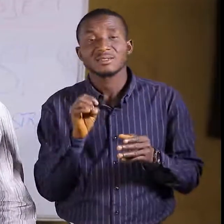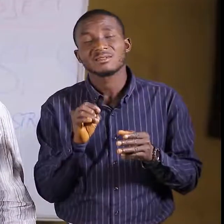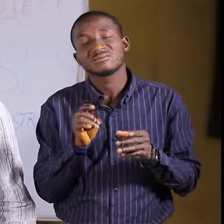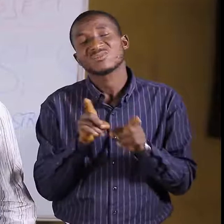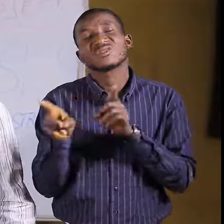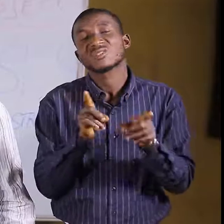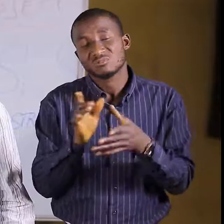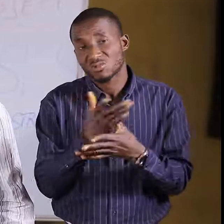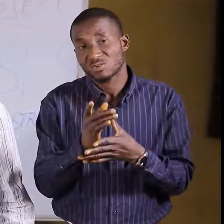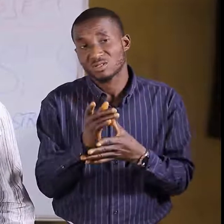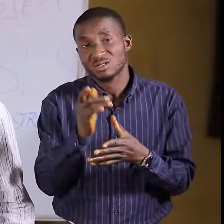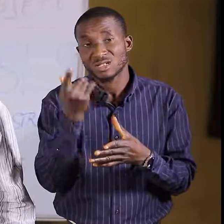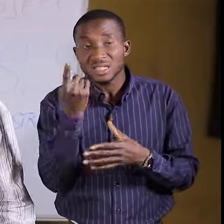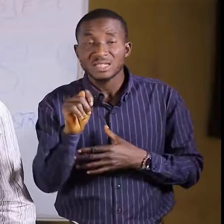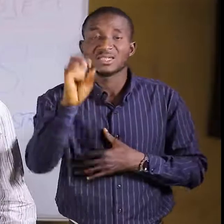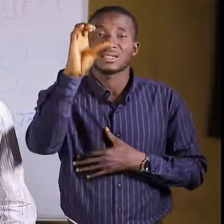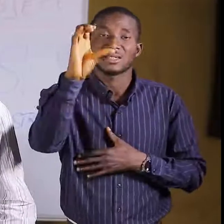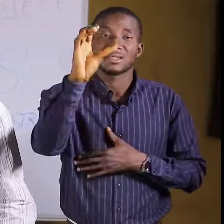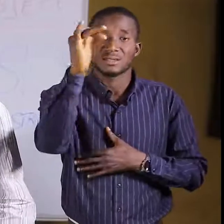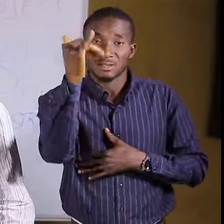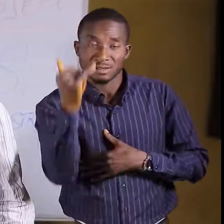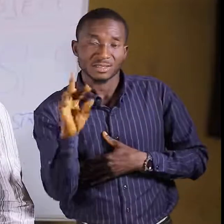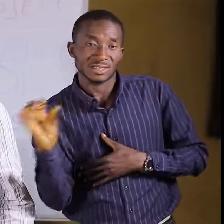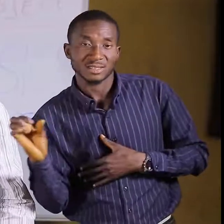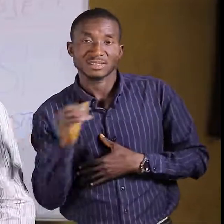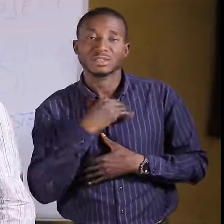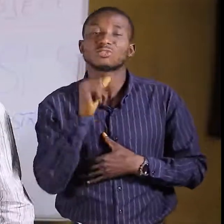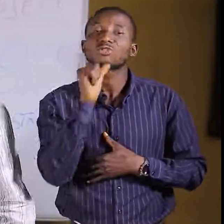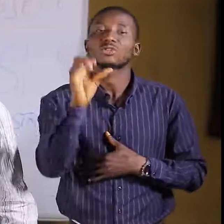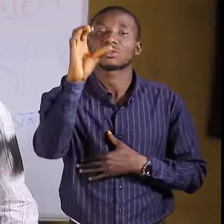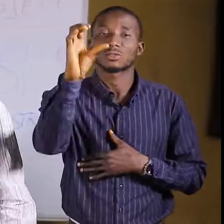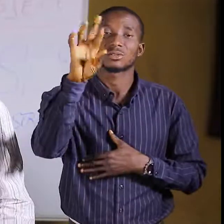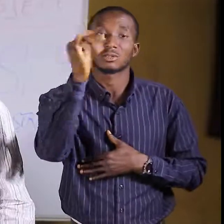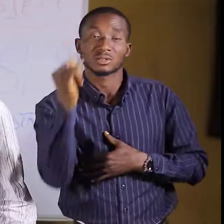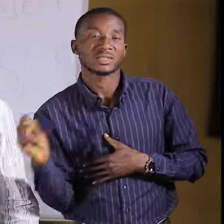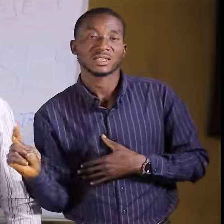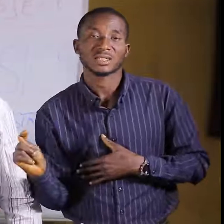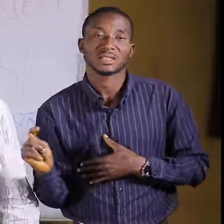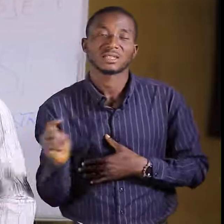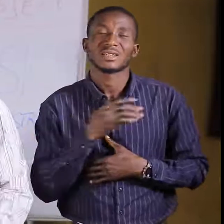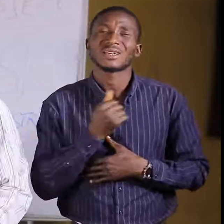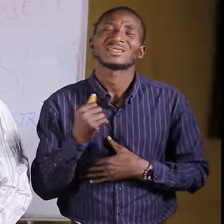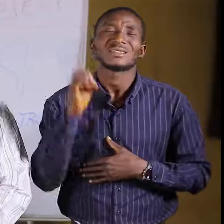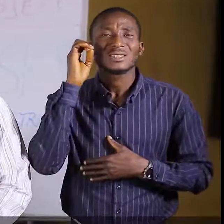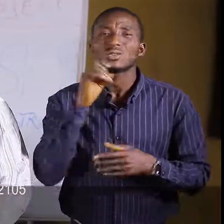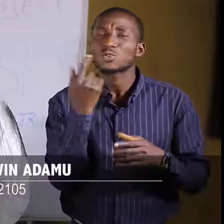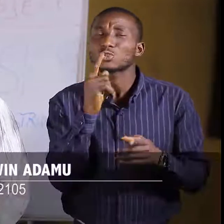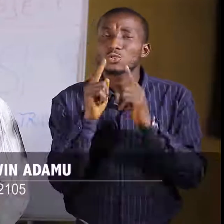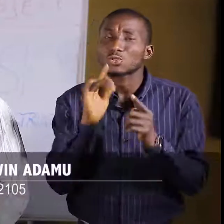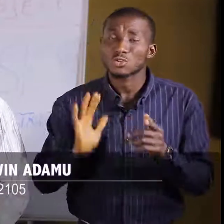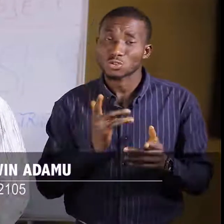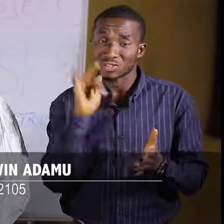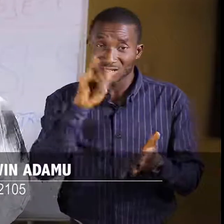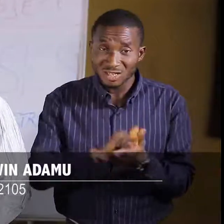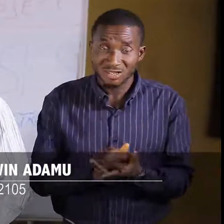and non-crystalline substance by telling us some terms under there. And he went on to also let us know